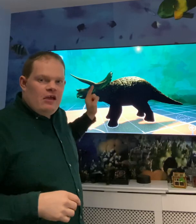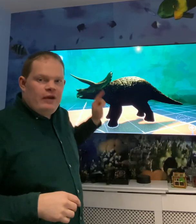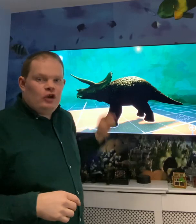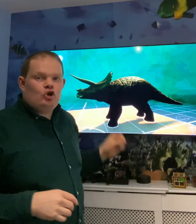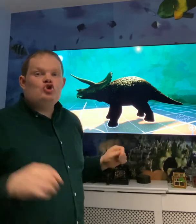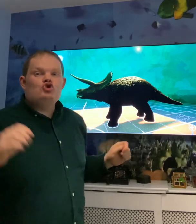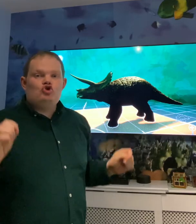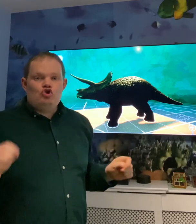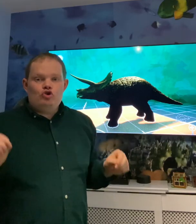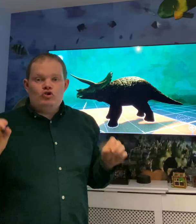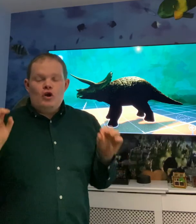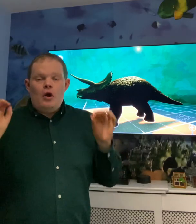hearing could